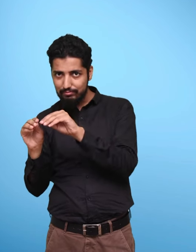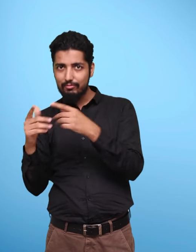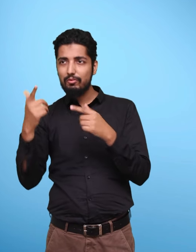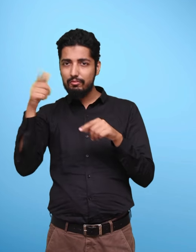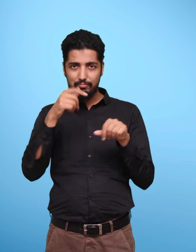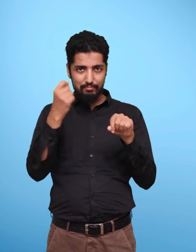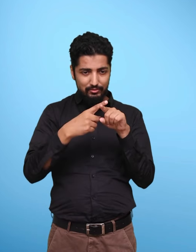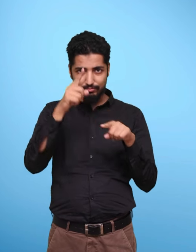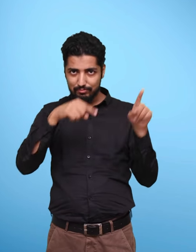parts.